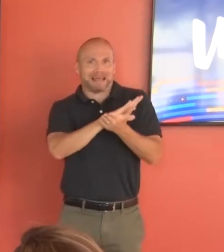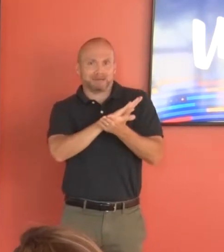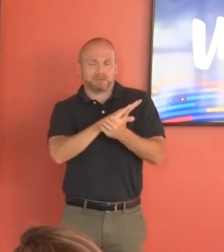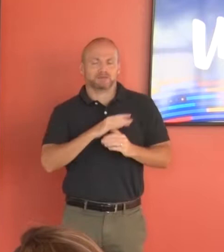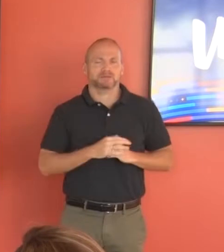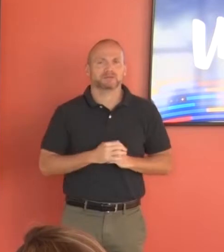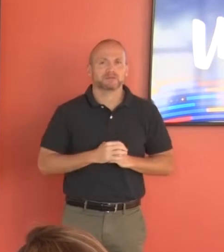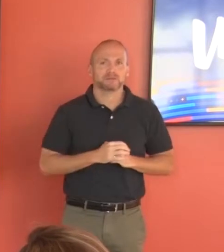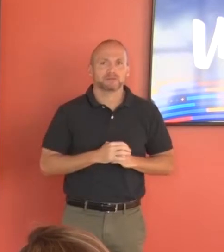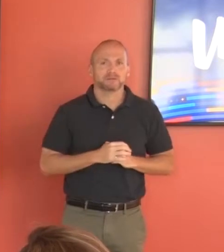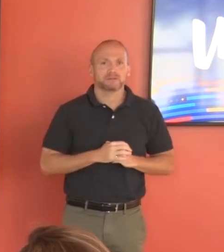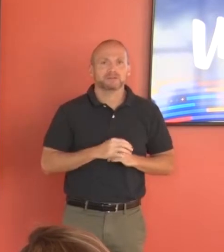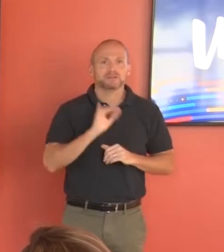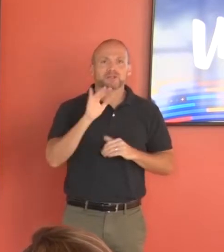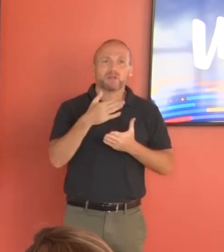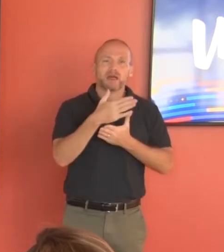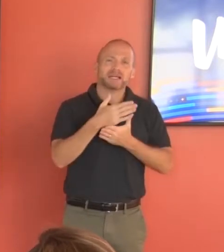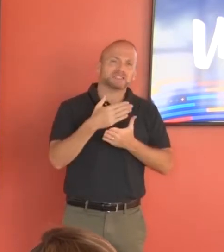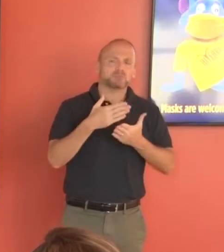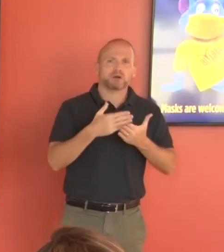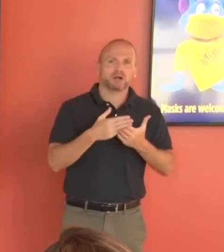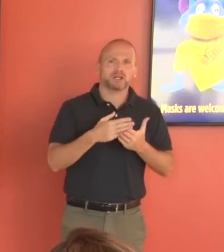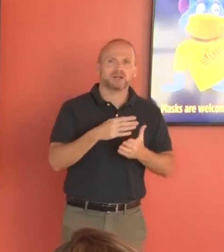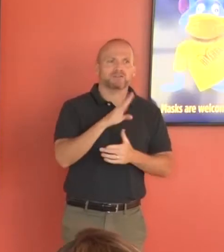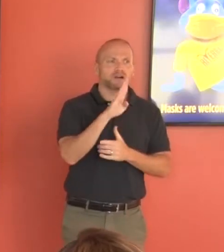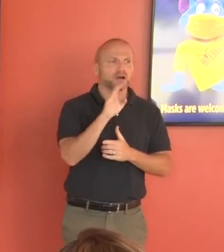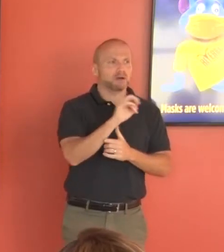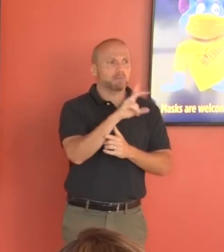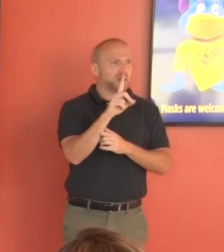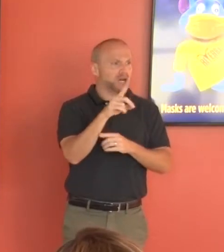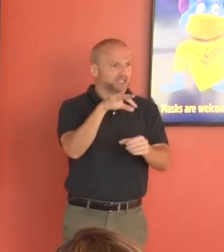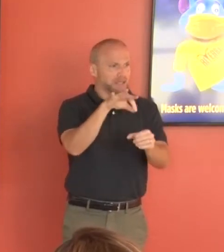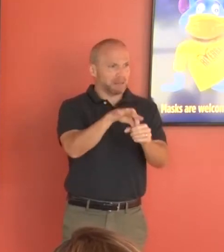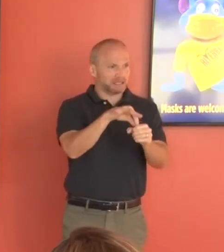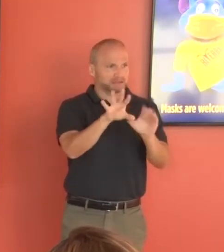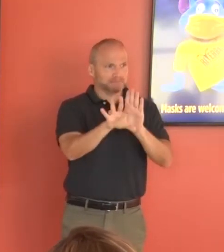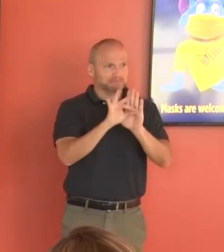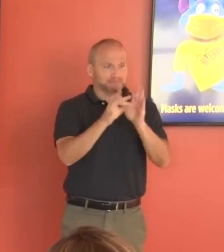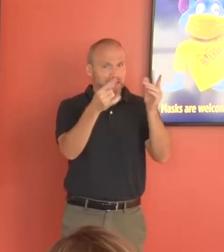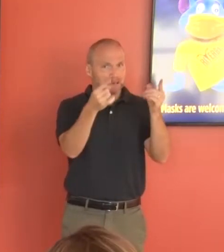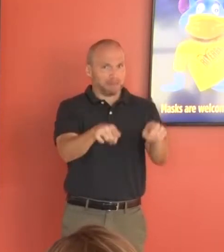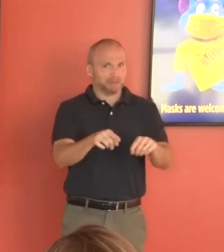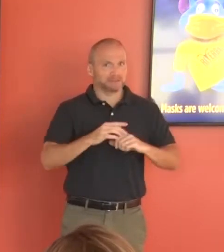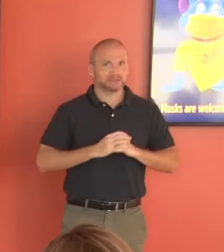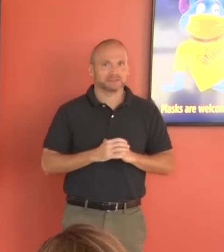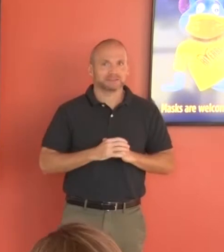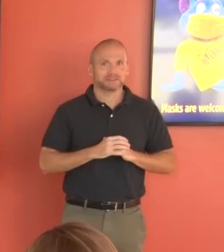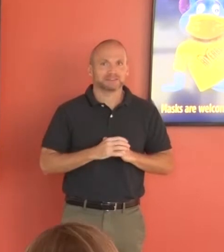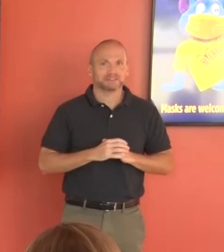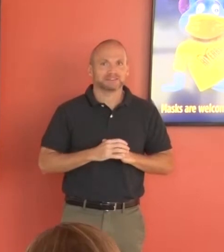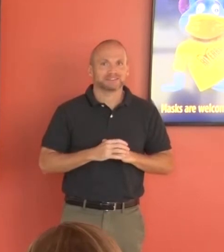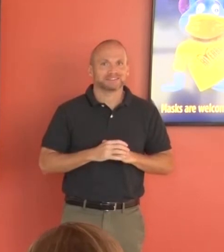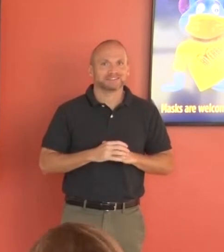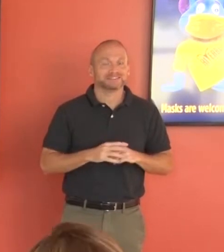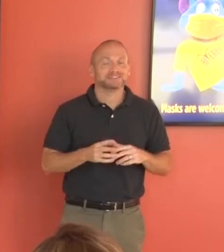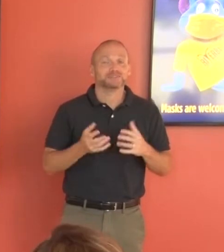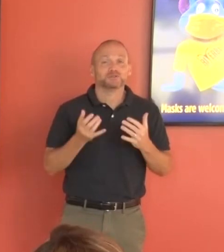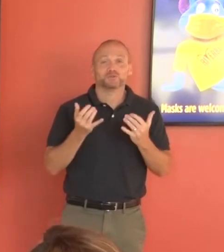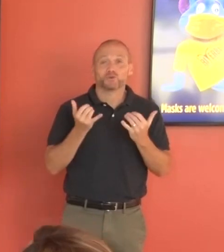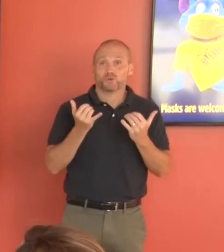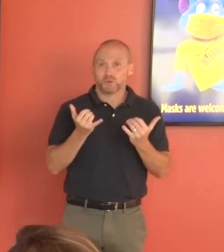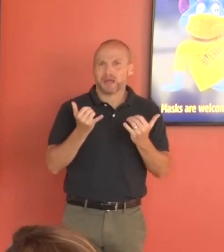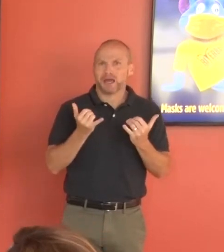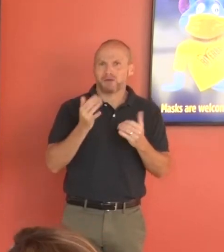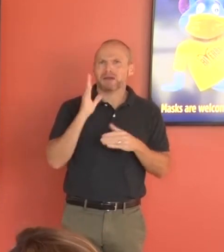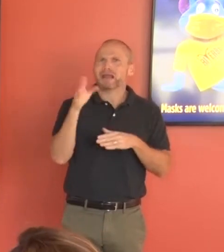And so that was a part of a geo bond election that happened. So now we're looking at, and I'm gonna